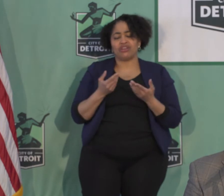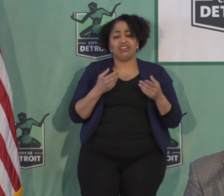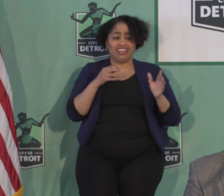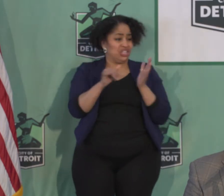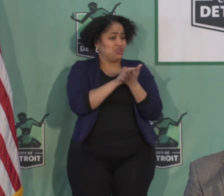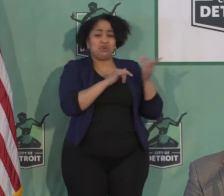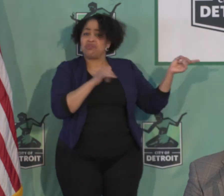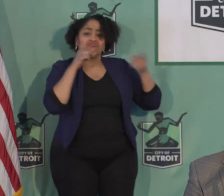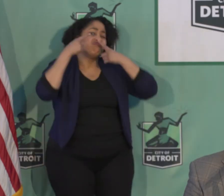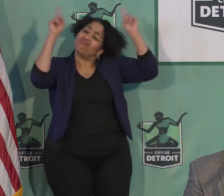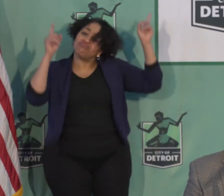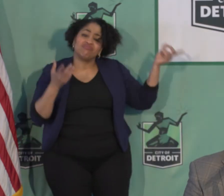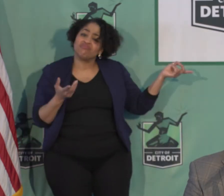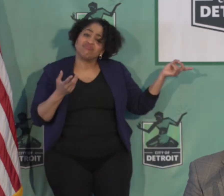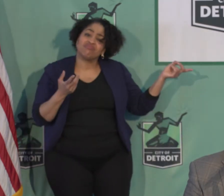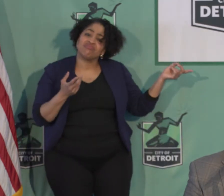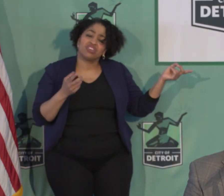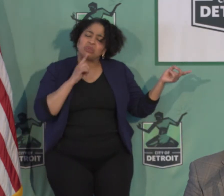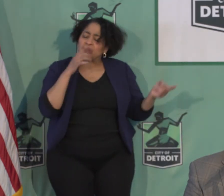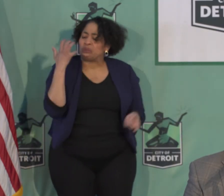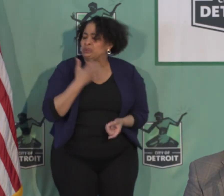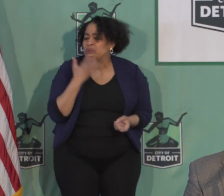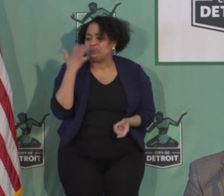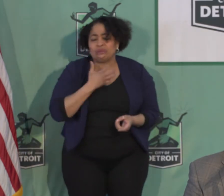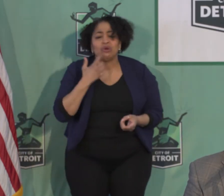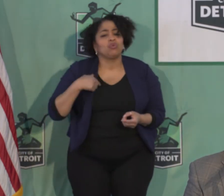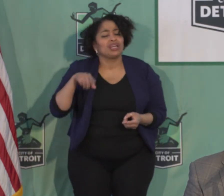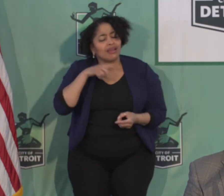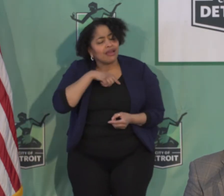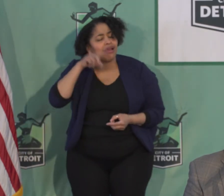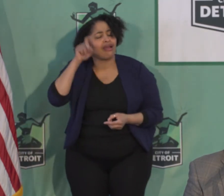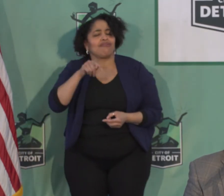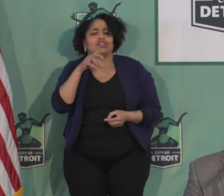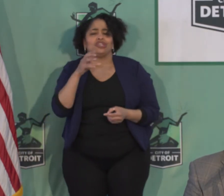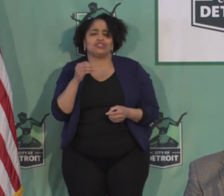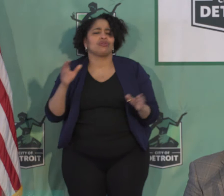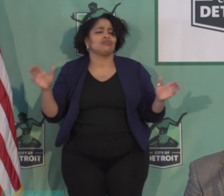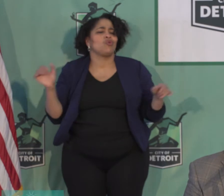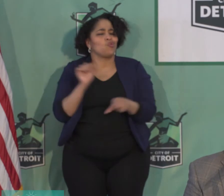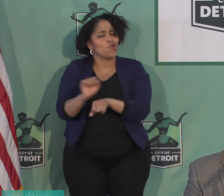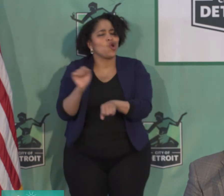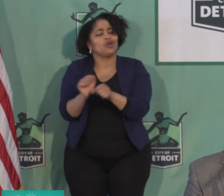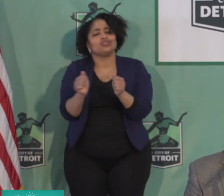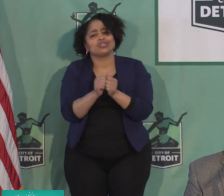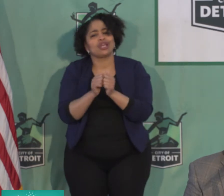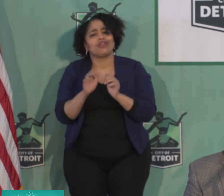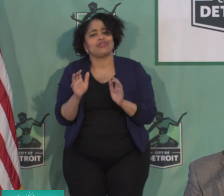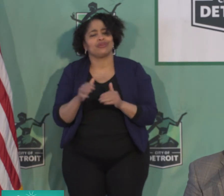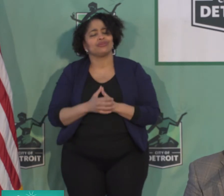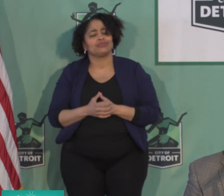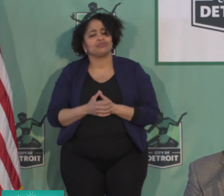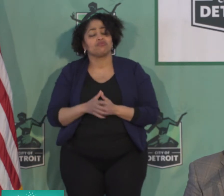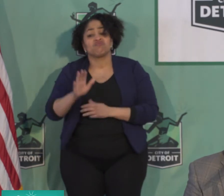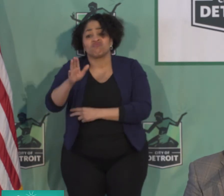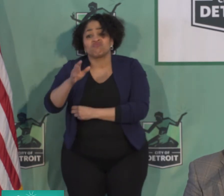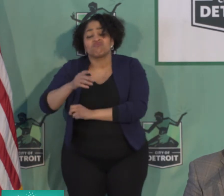unimaginable. We've got to come together in this city. On the positive side, a couple hours ago,